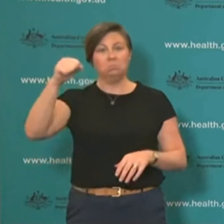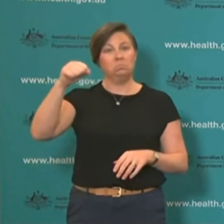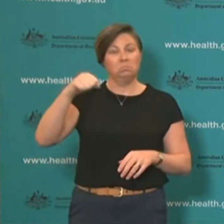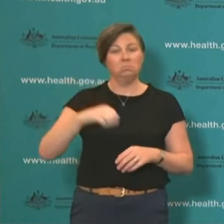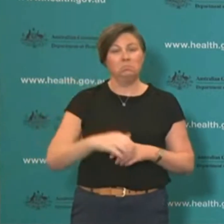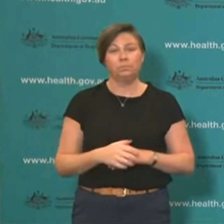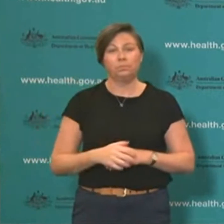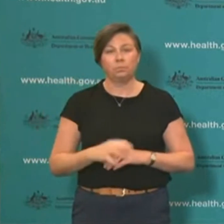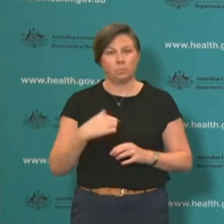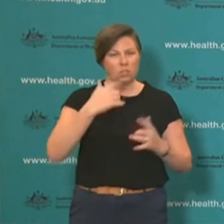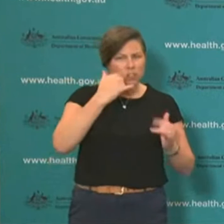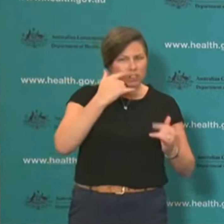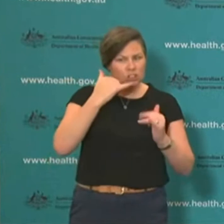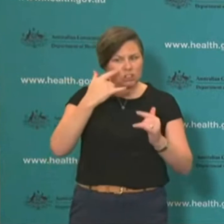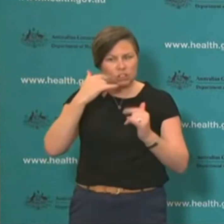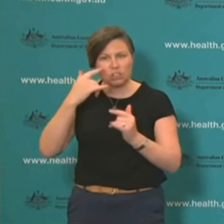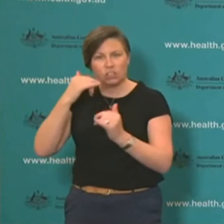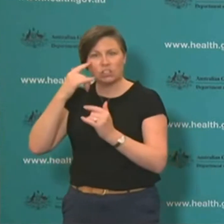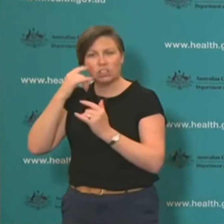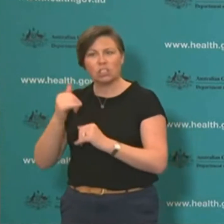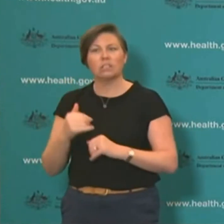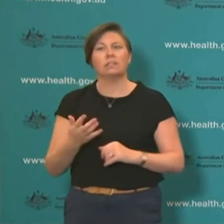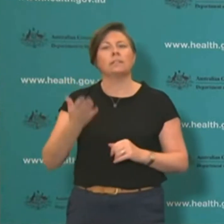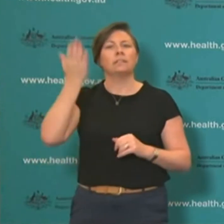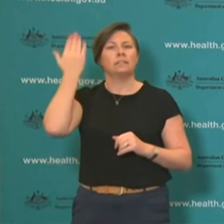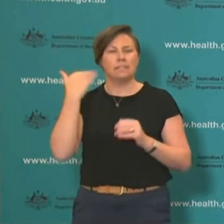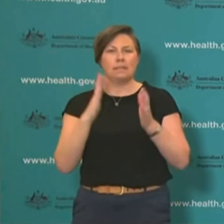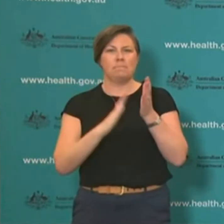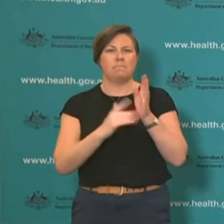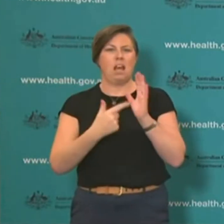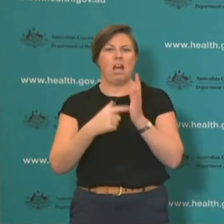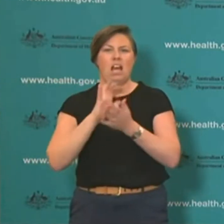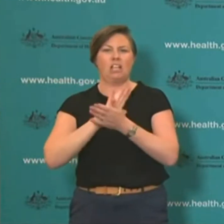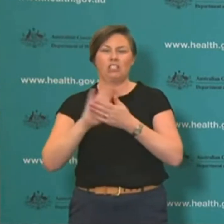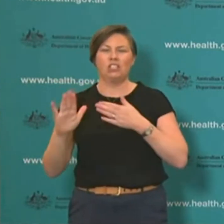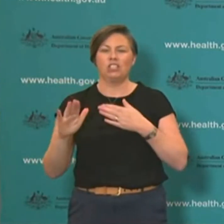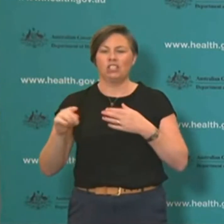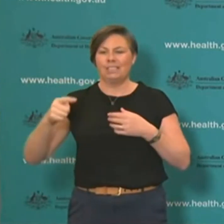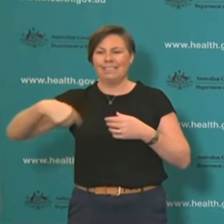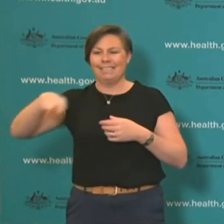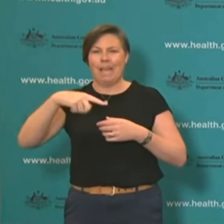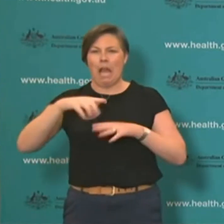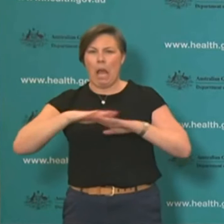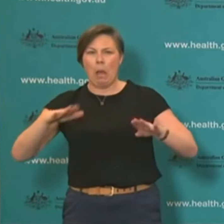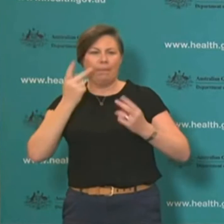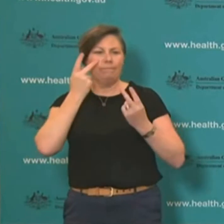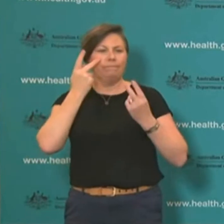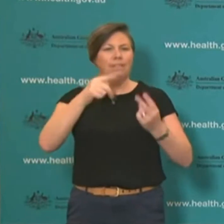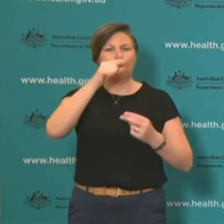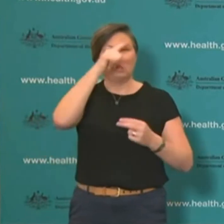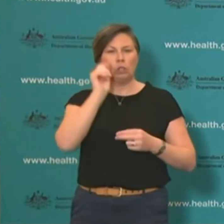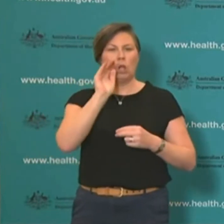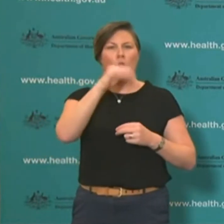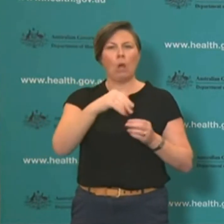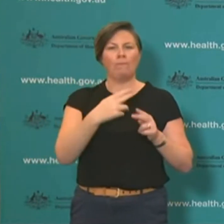wave when the Quality and Safety Commission were not able to visit residential aged care facilities. And I'll also point out that in